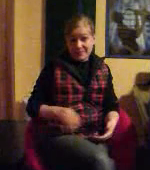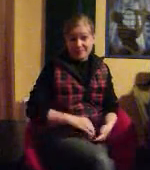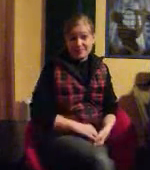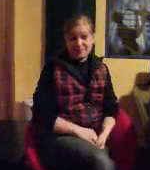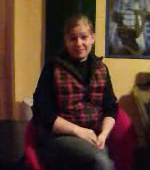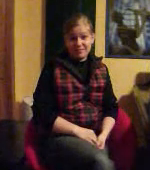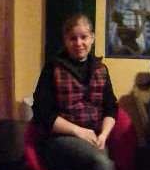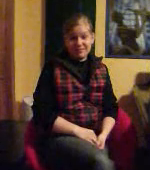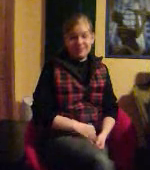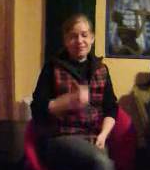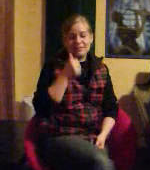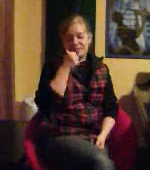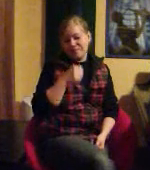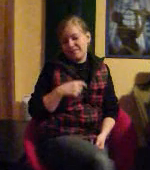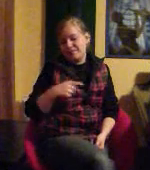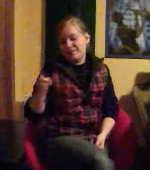and a special little bed to sleep in.